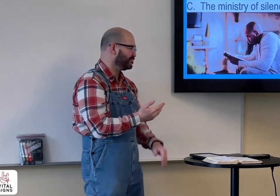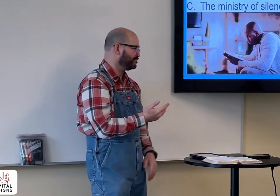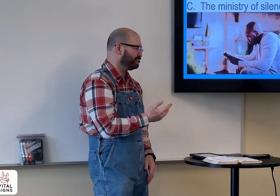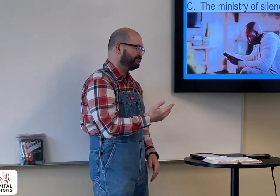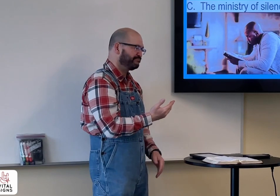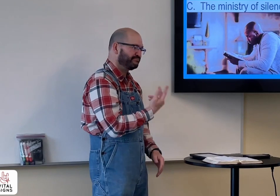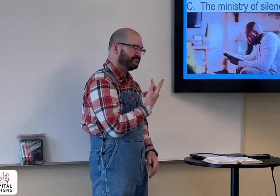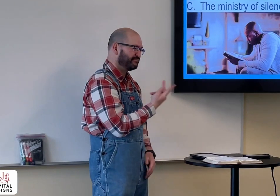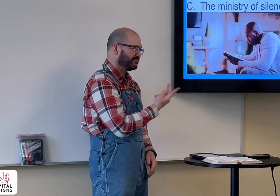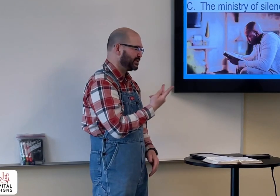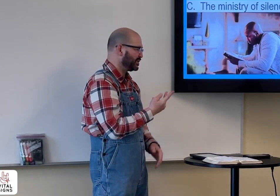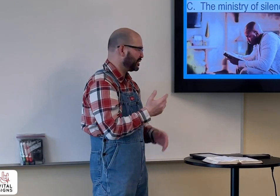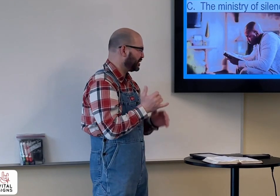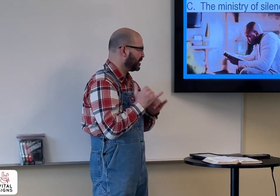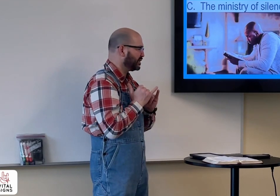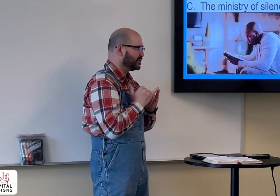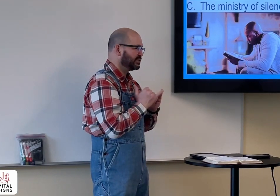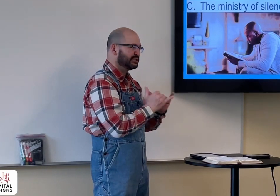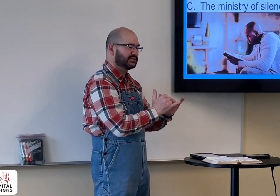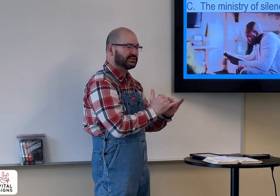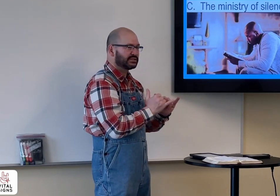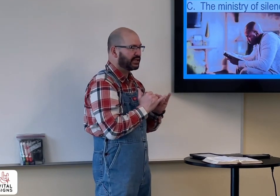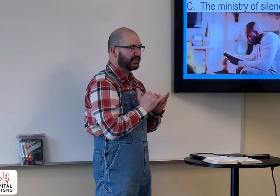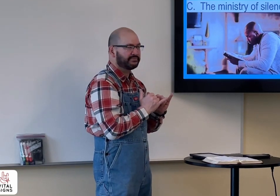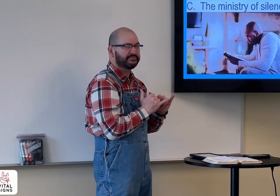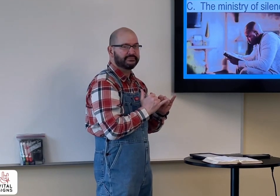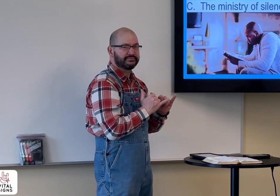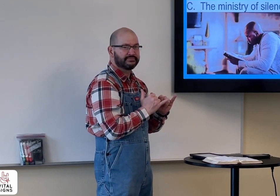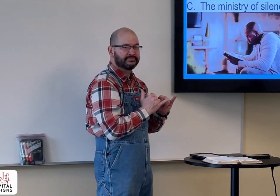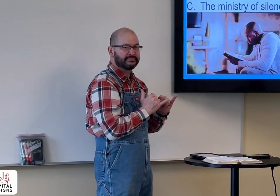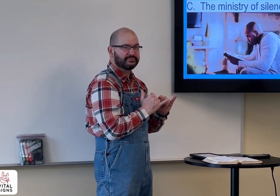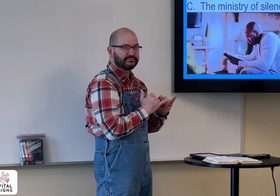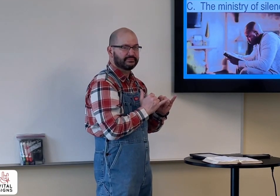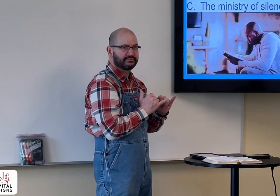it. So you and I, we are the same.